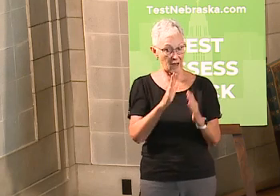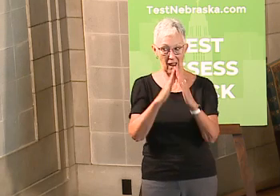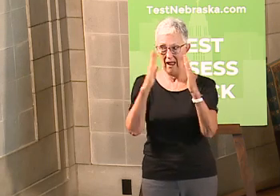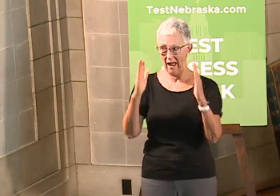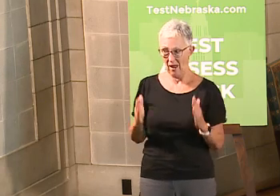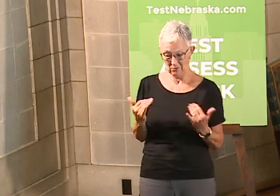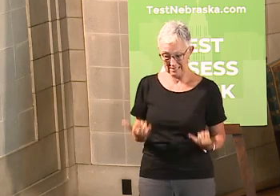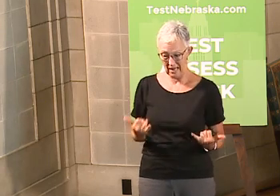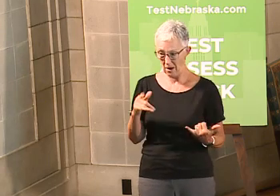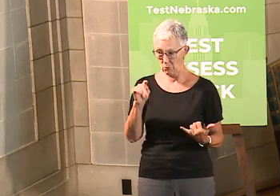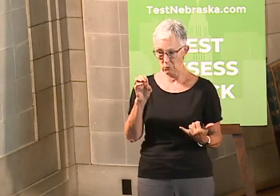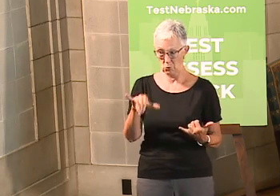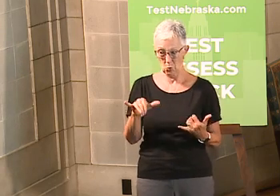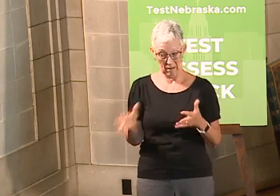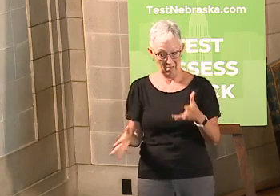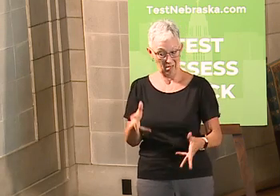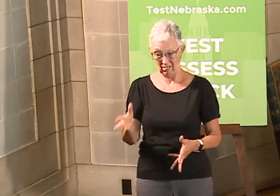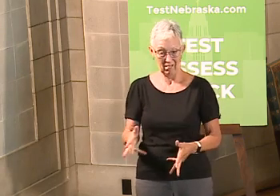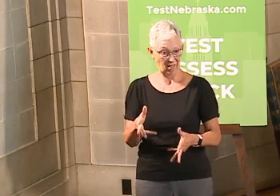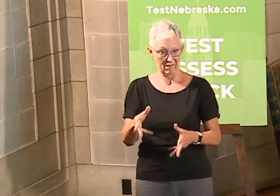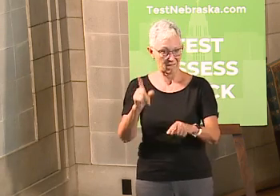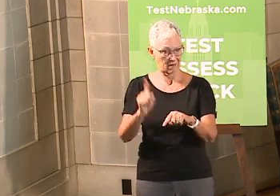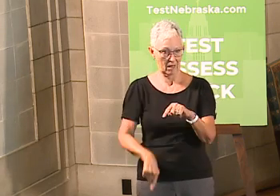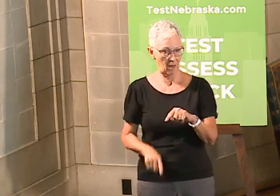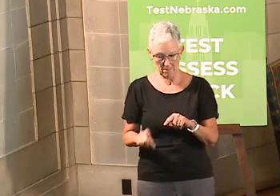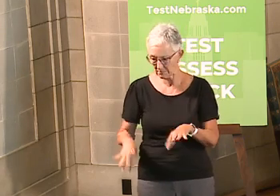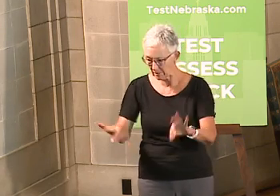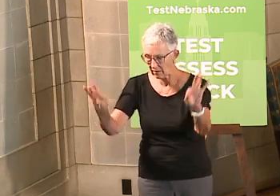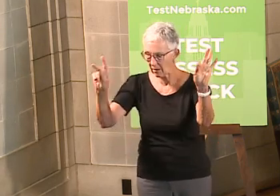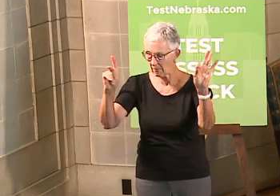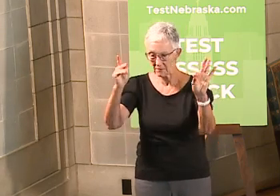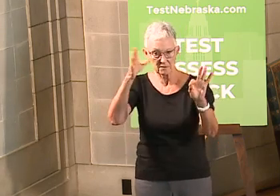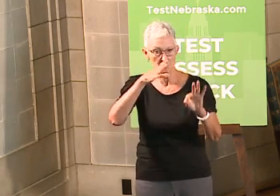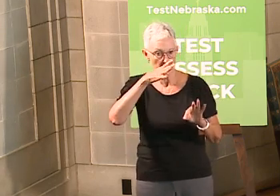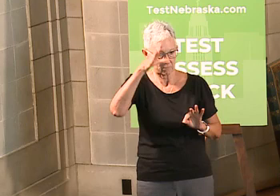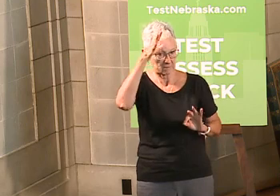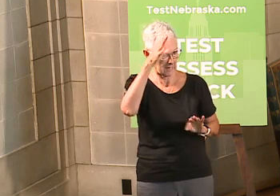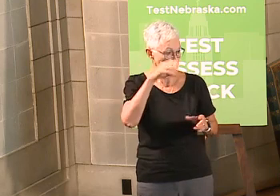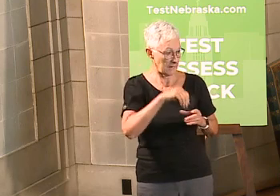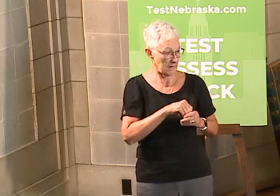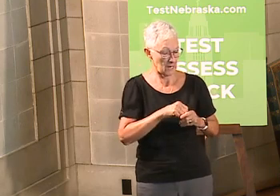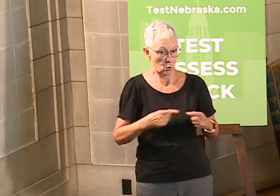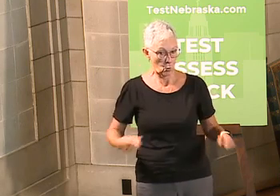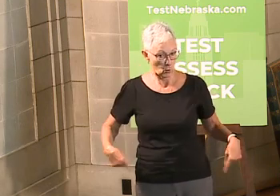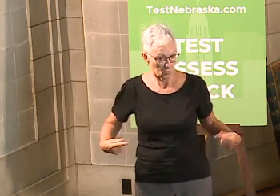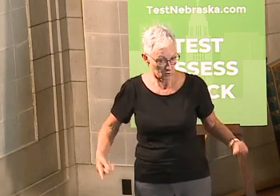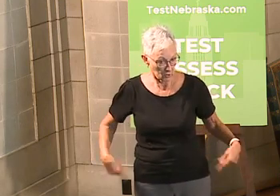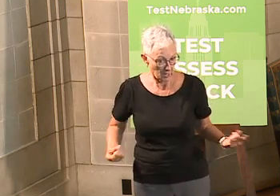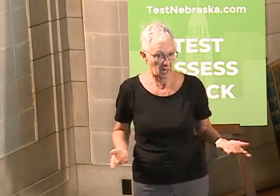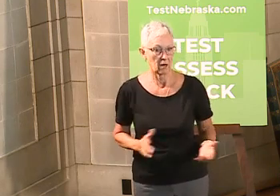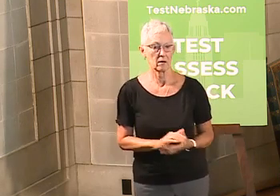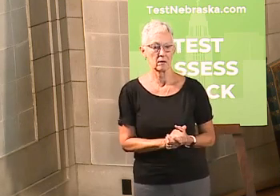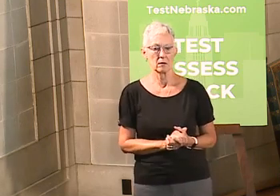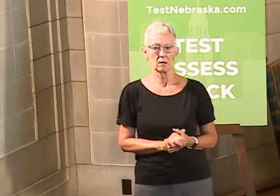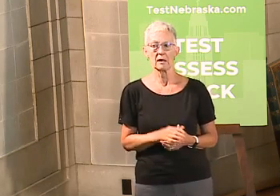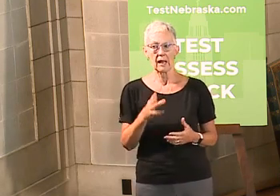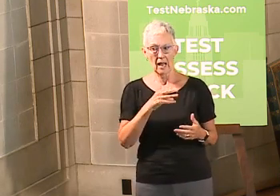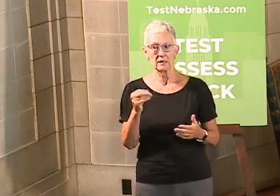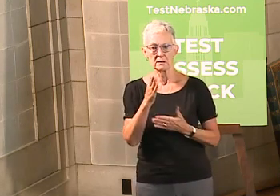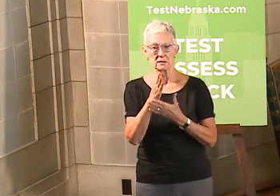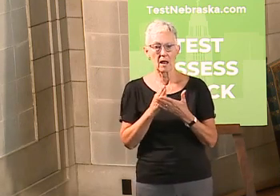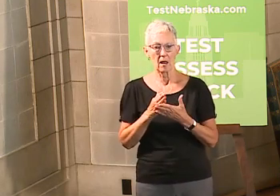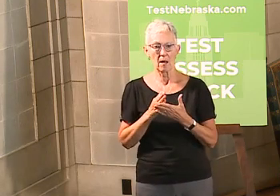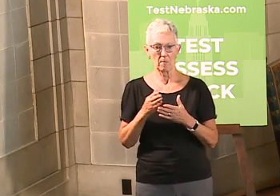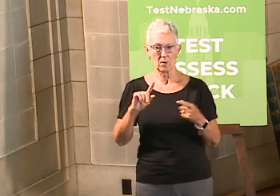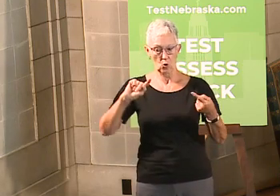care for might have physical injuries, such as lost limbs or amputations, or invisible wounds that cannot be seen, such